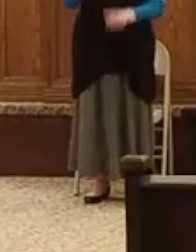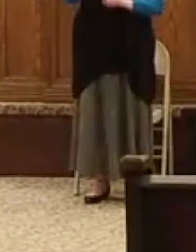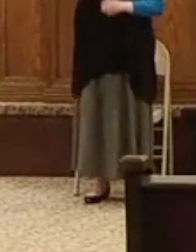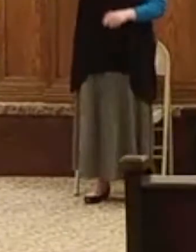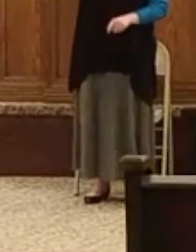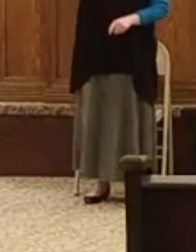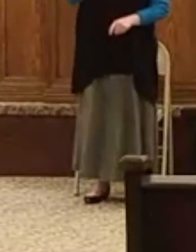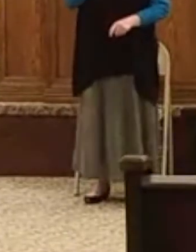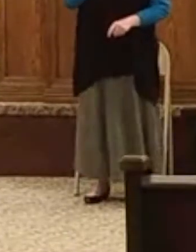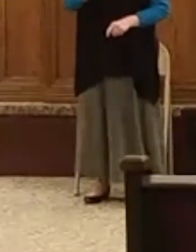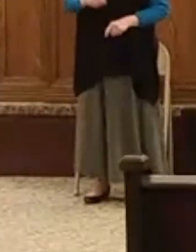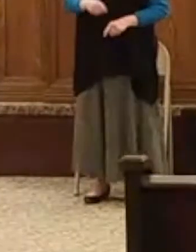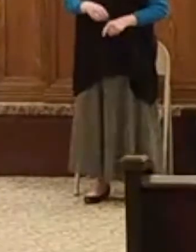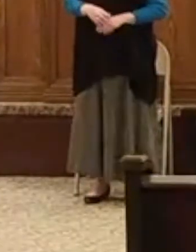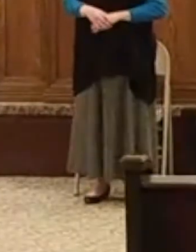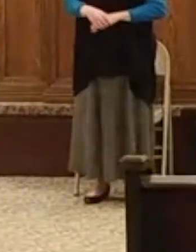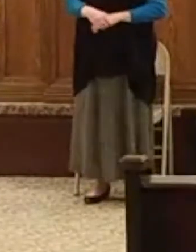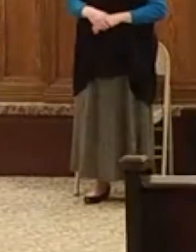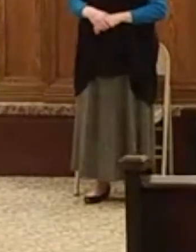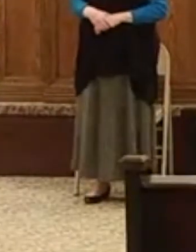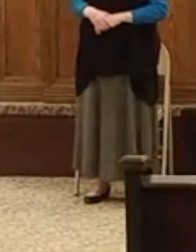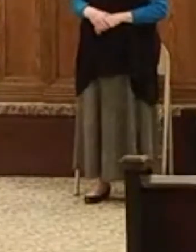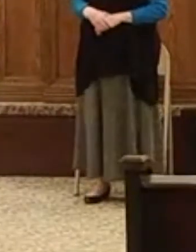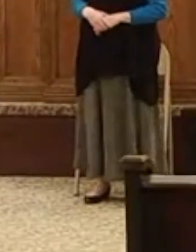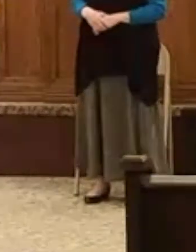I ask this congregation,